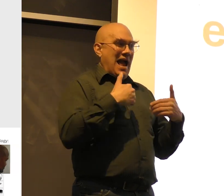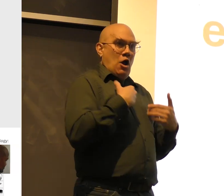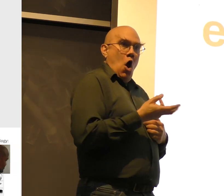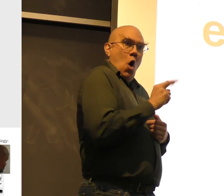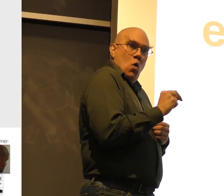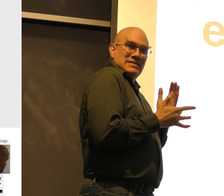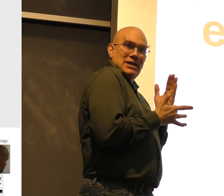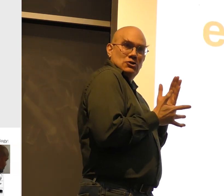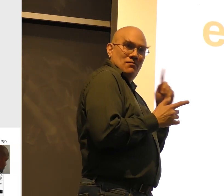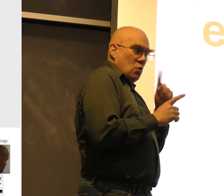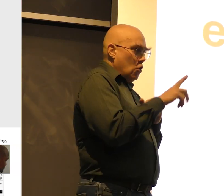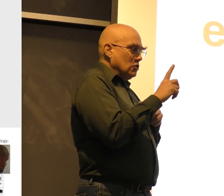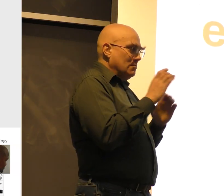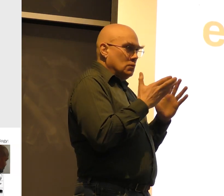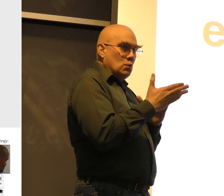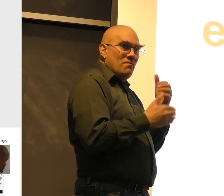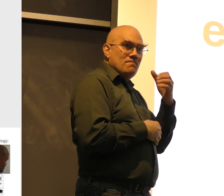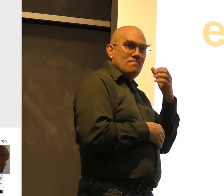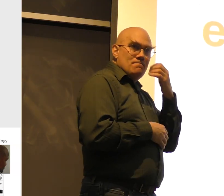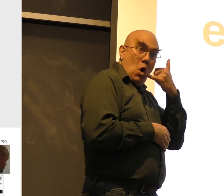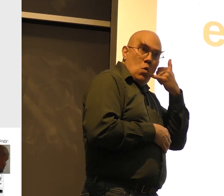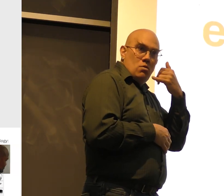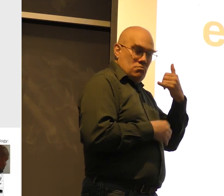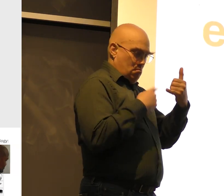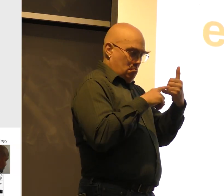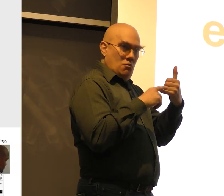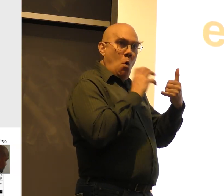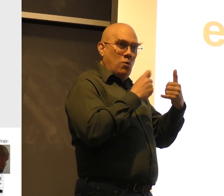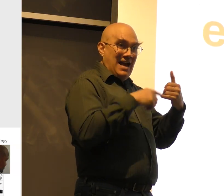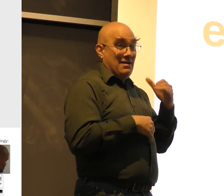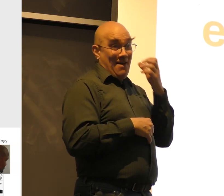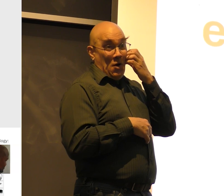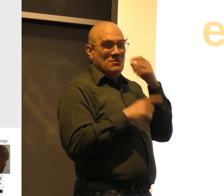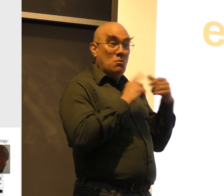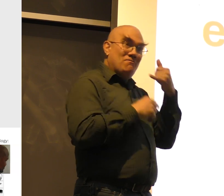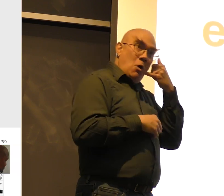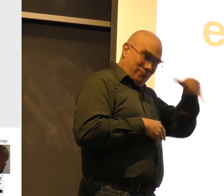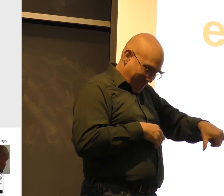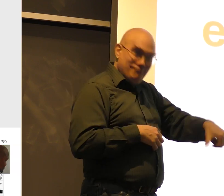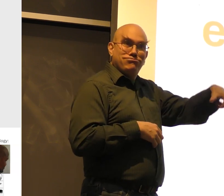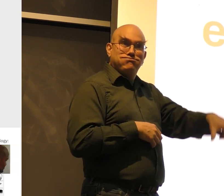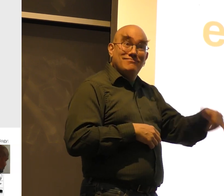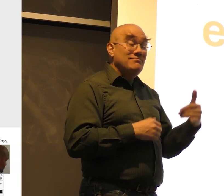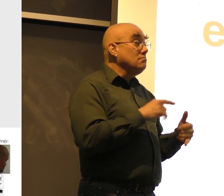just like everyone else. But we used to have our own devices that we used over the phone. Phone like this, right, with a